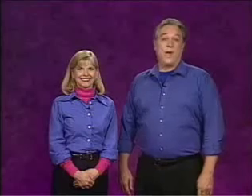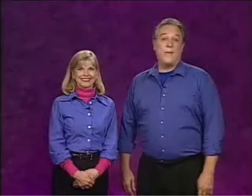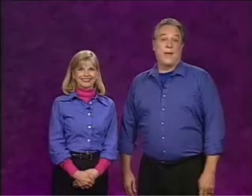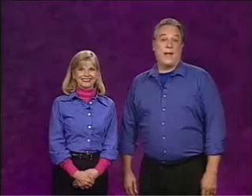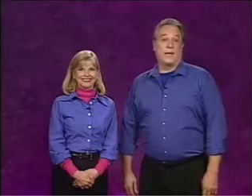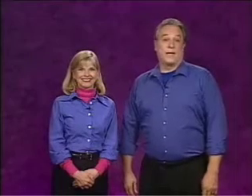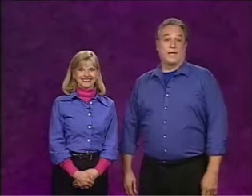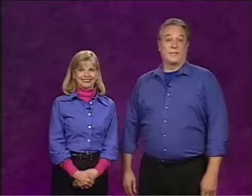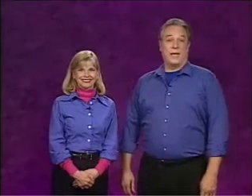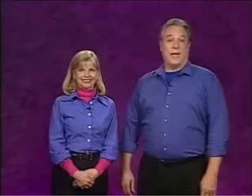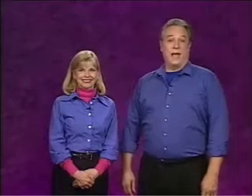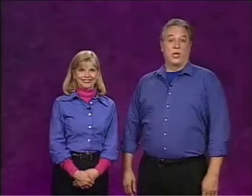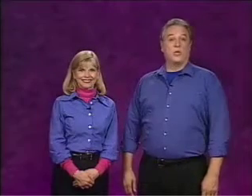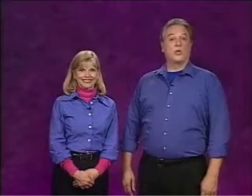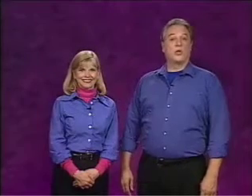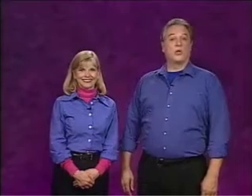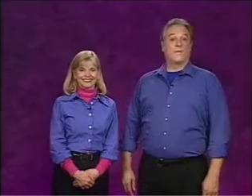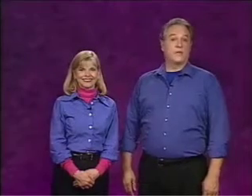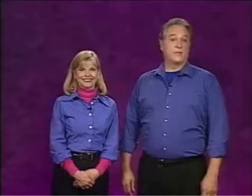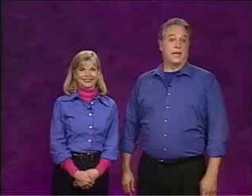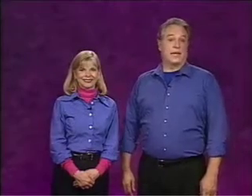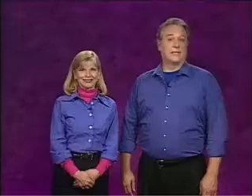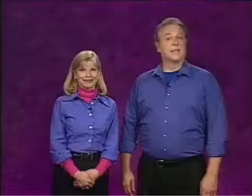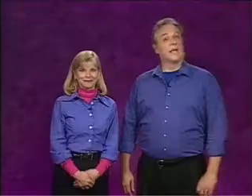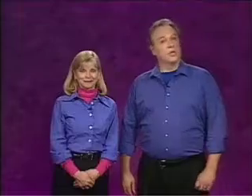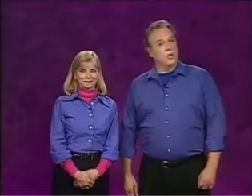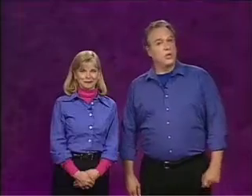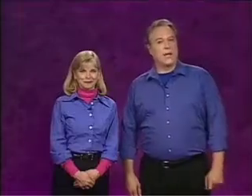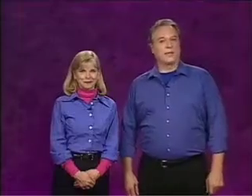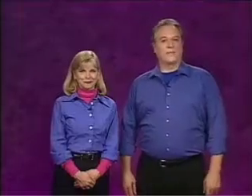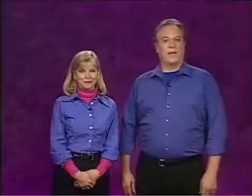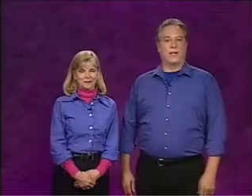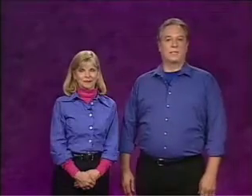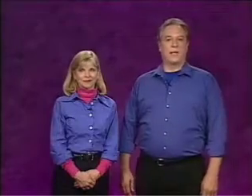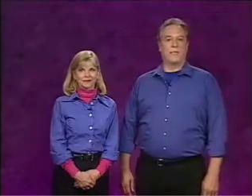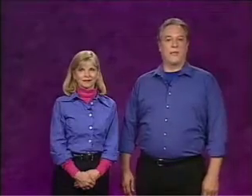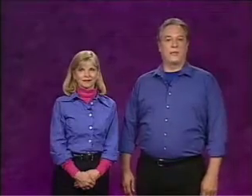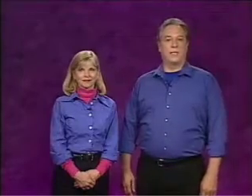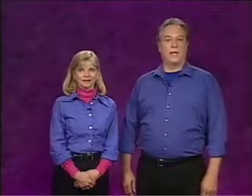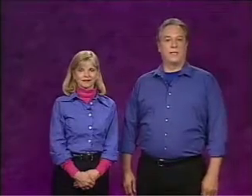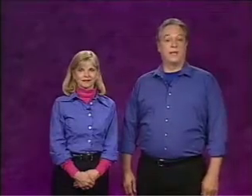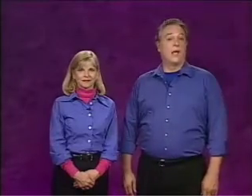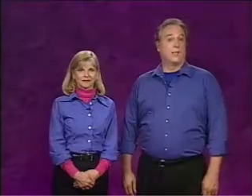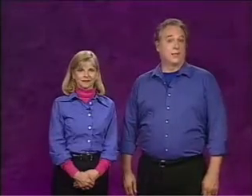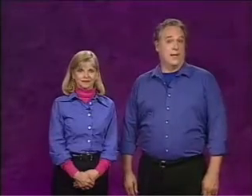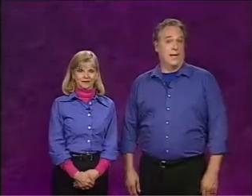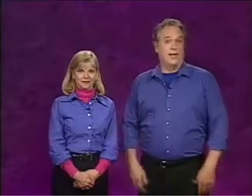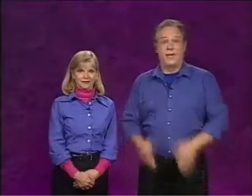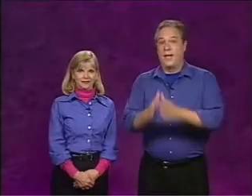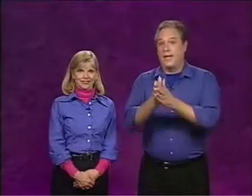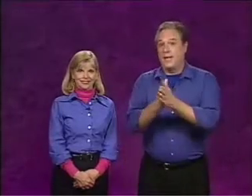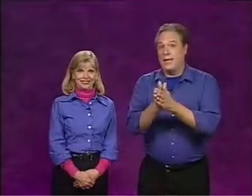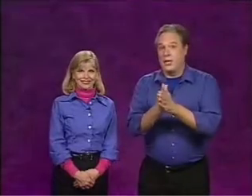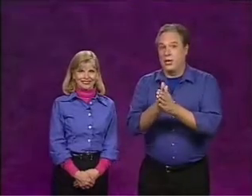Way back in Lesson 8, you learned a few signs that look like the feelings they represent, like